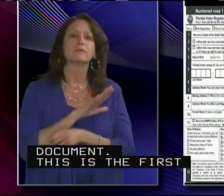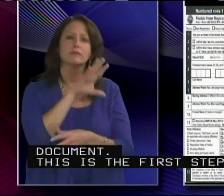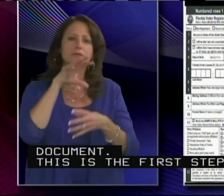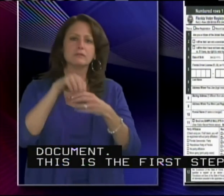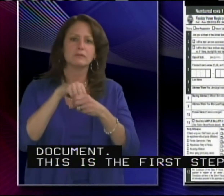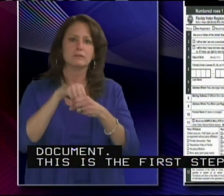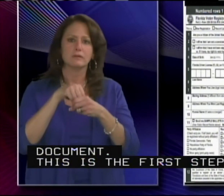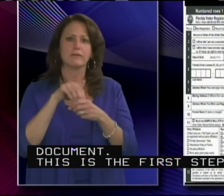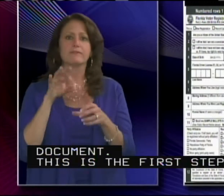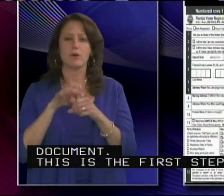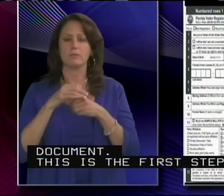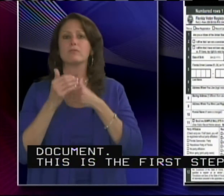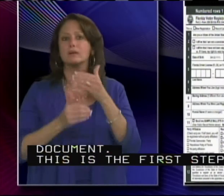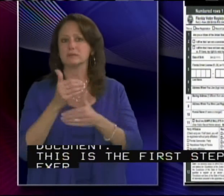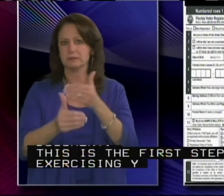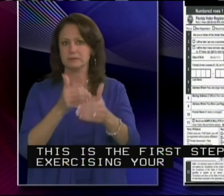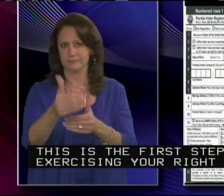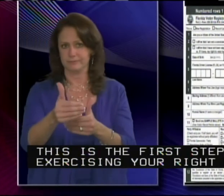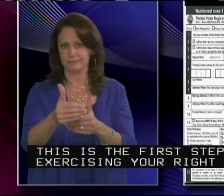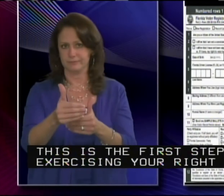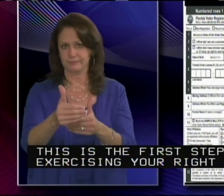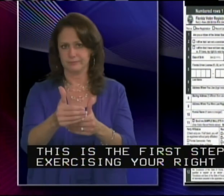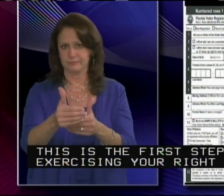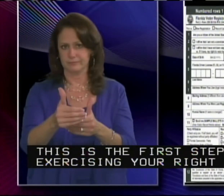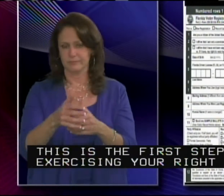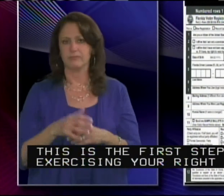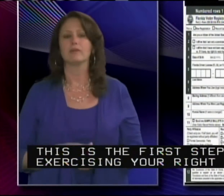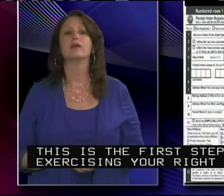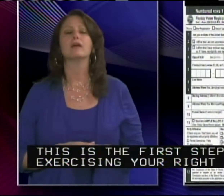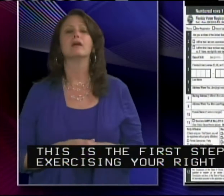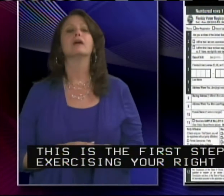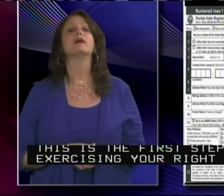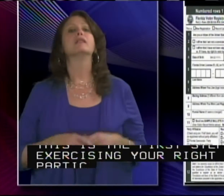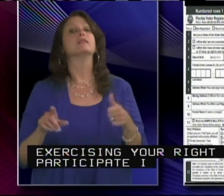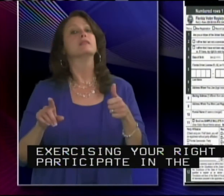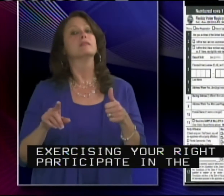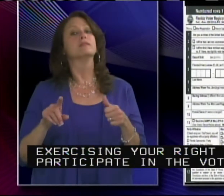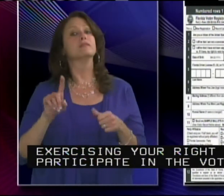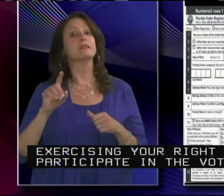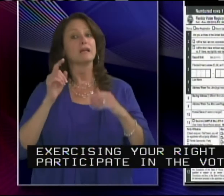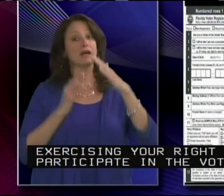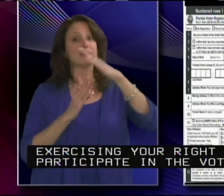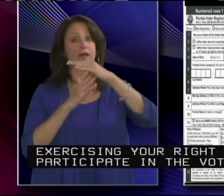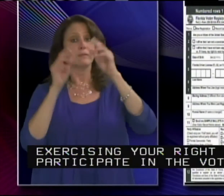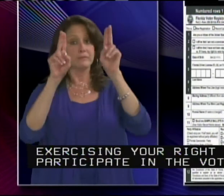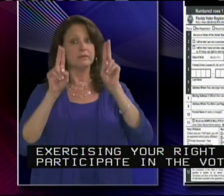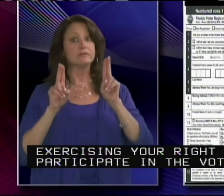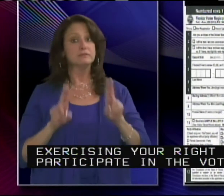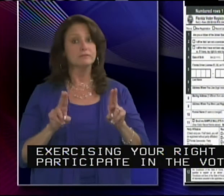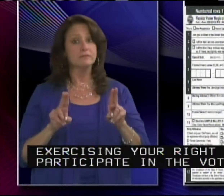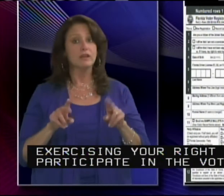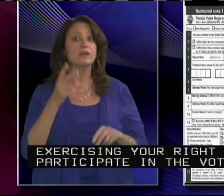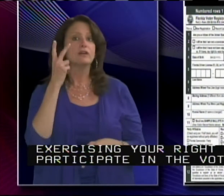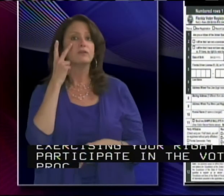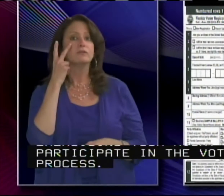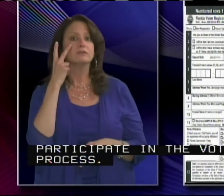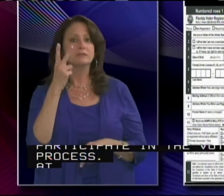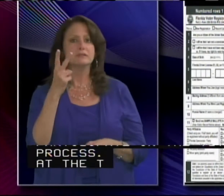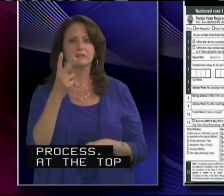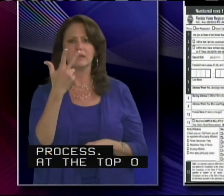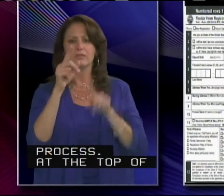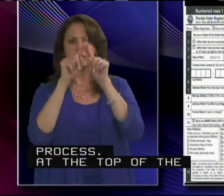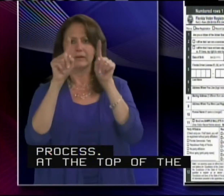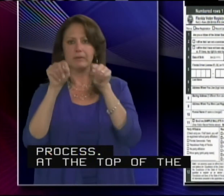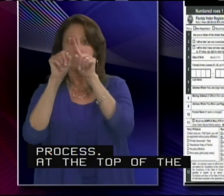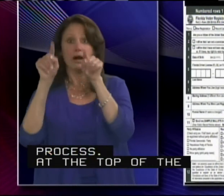right to fully participate in the voting process. At the top of the application, you should